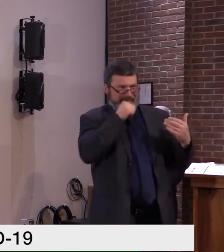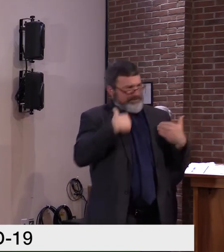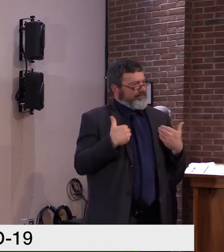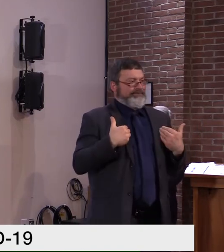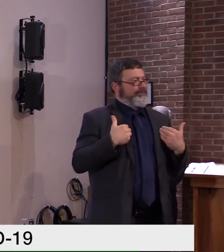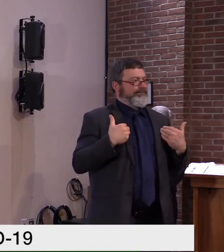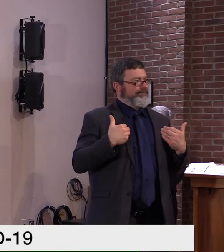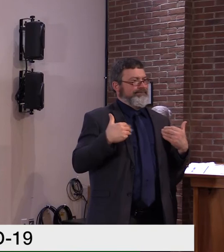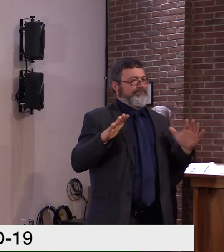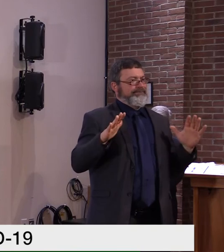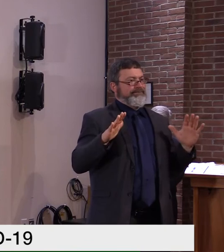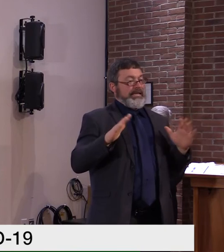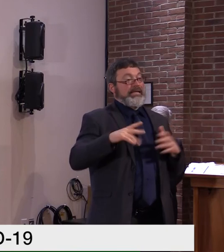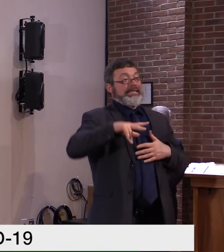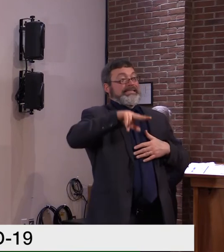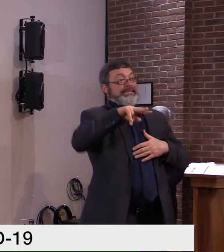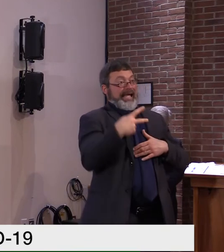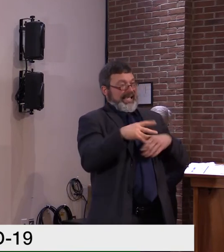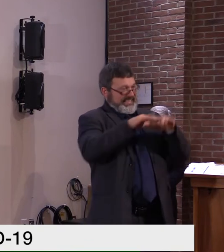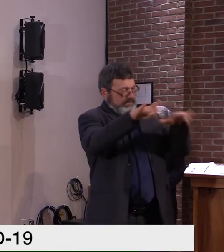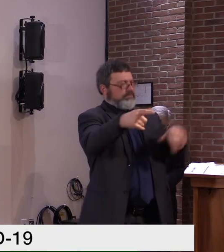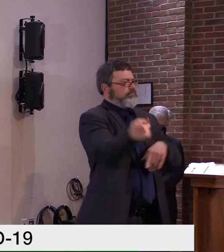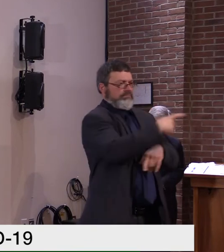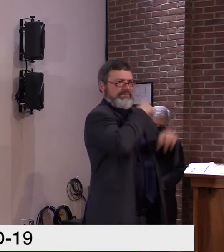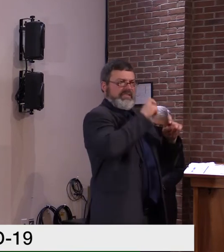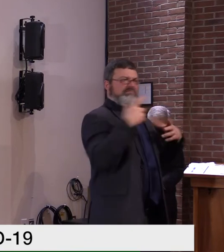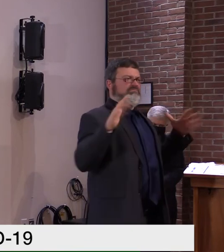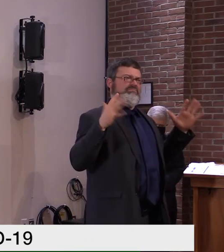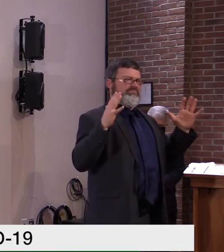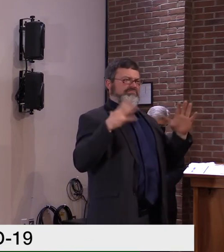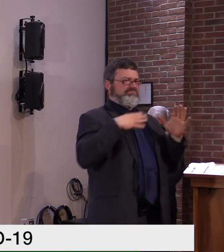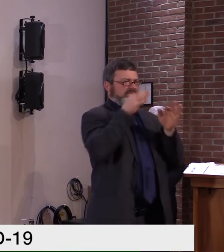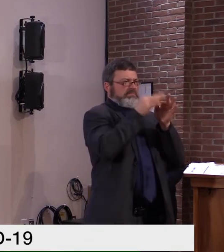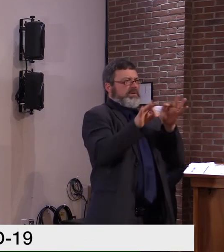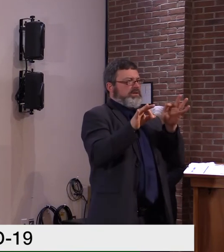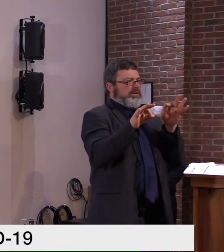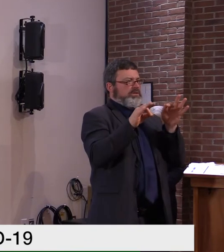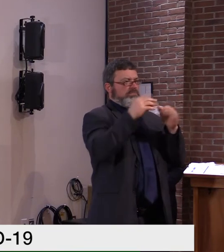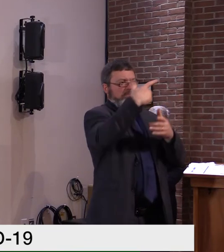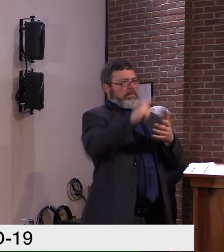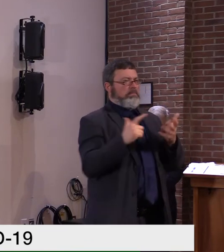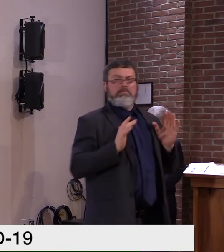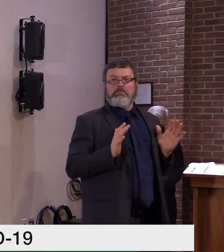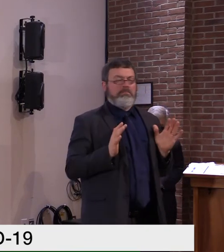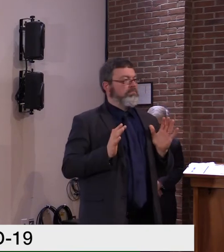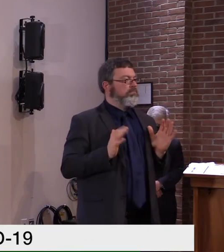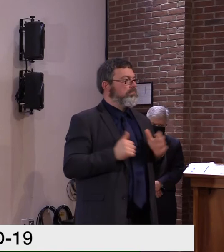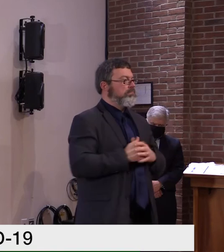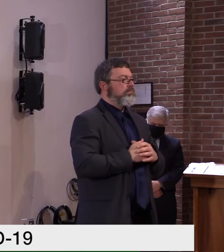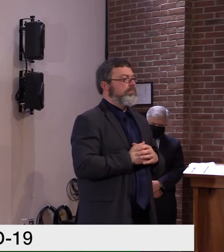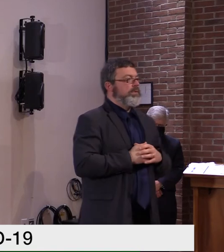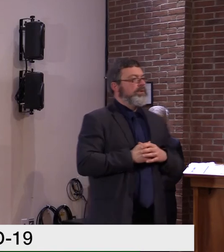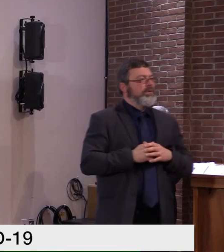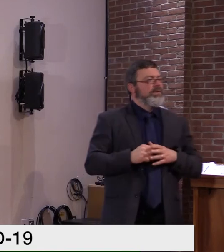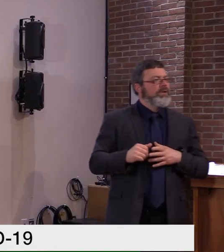And maybe you could answer one, Secretary Smith, I'd ask him, what about the person who